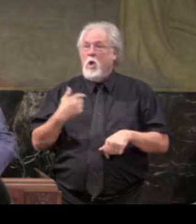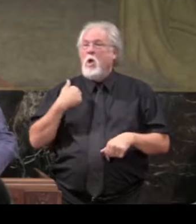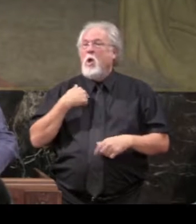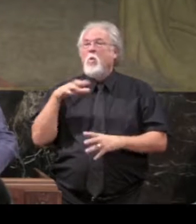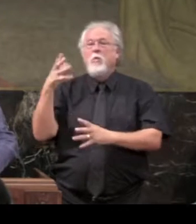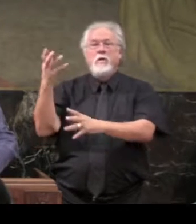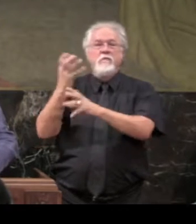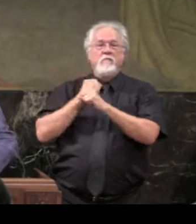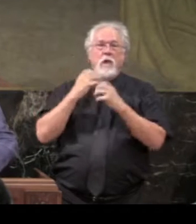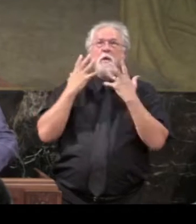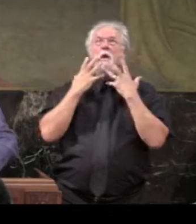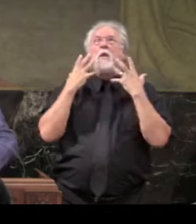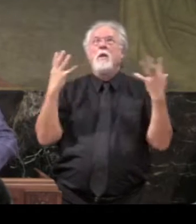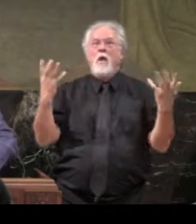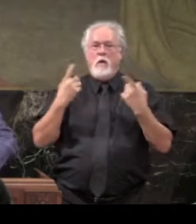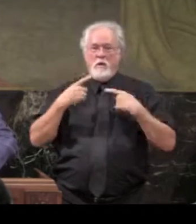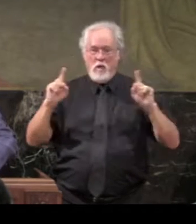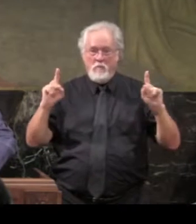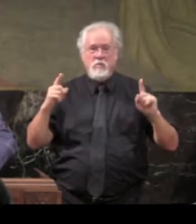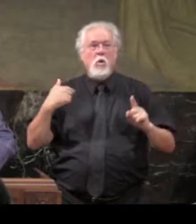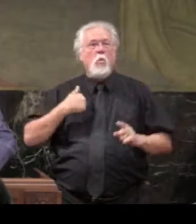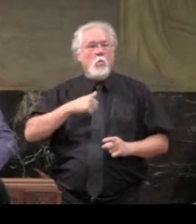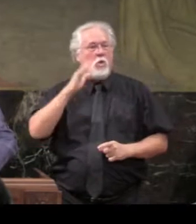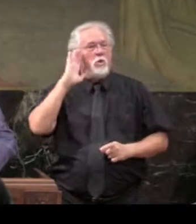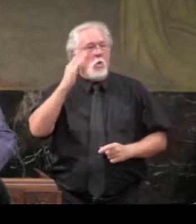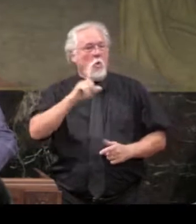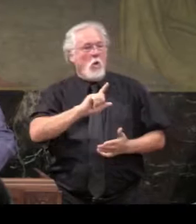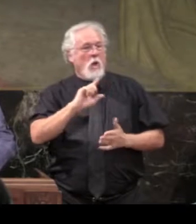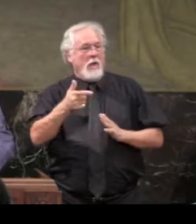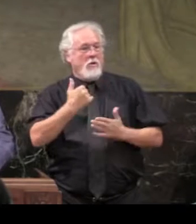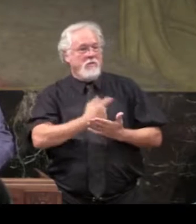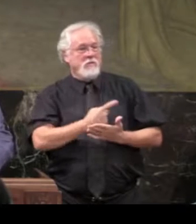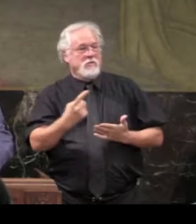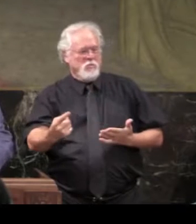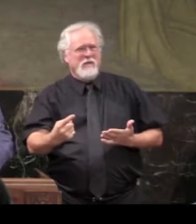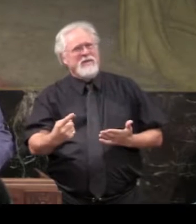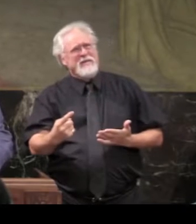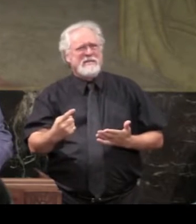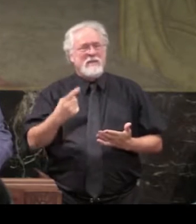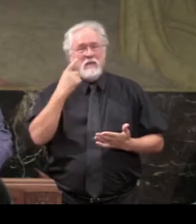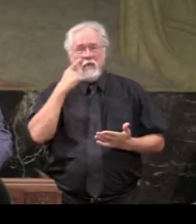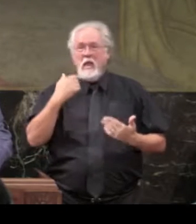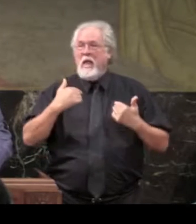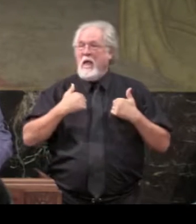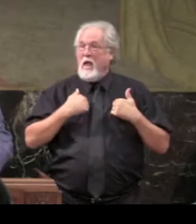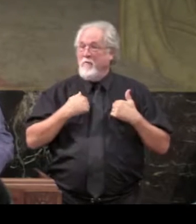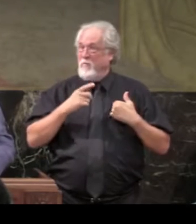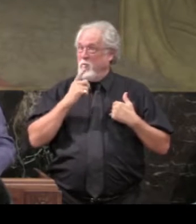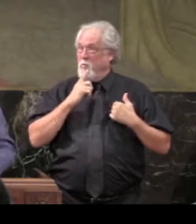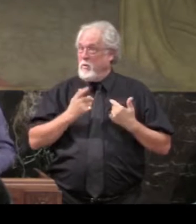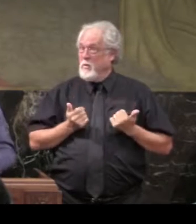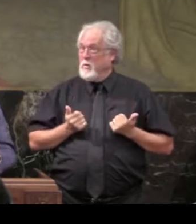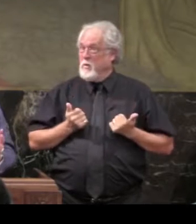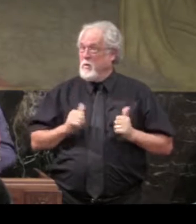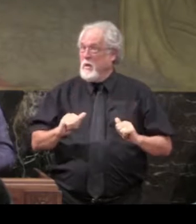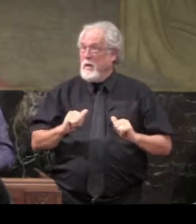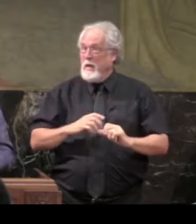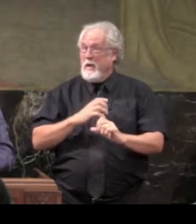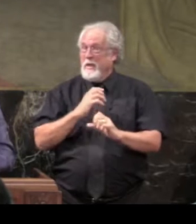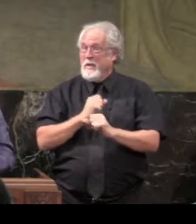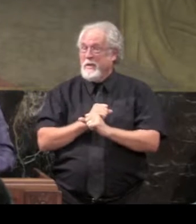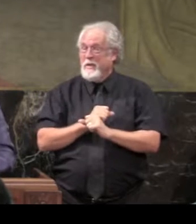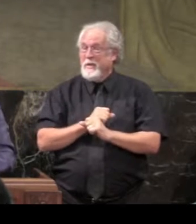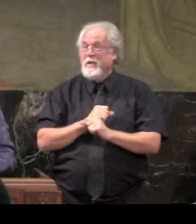a lot accomplished. We will know later this week, I think, whether we have a real shot at getting